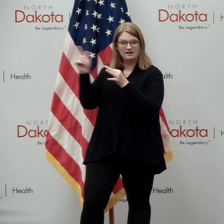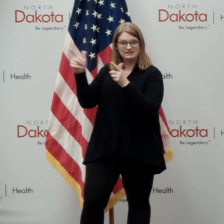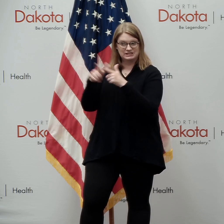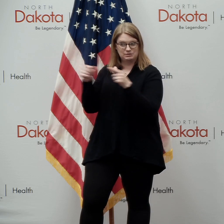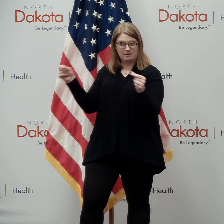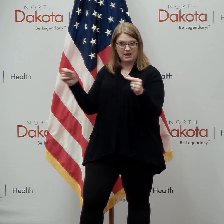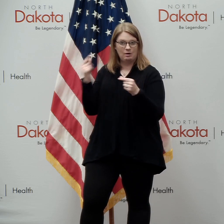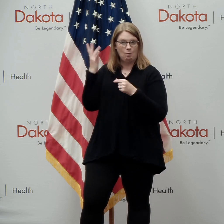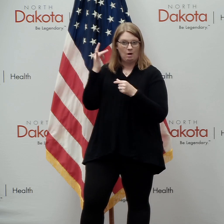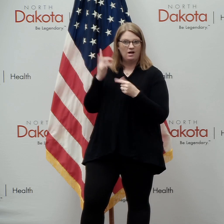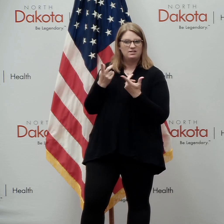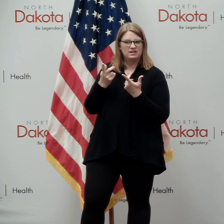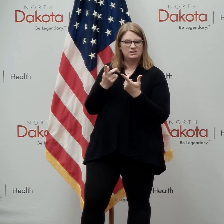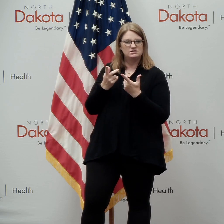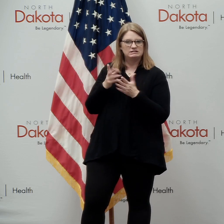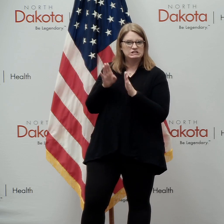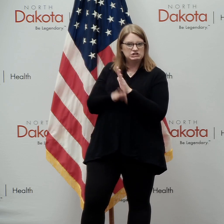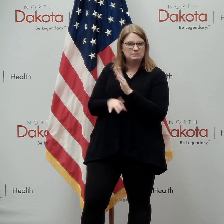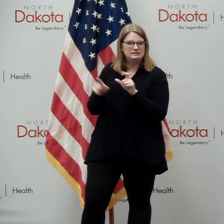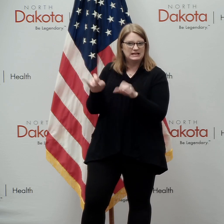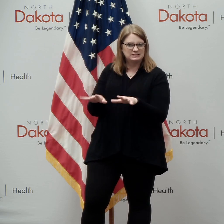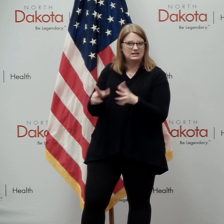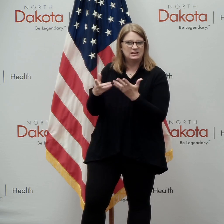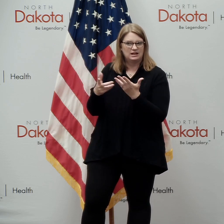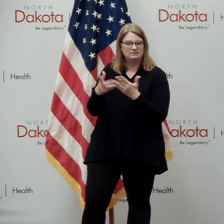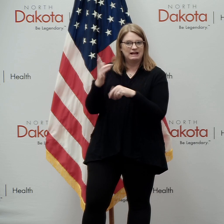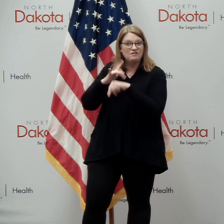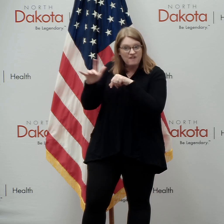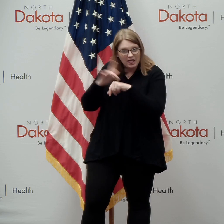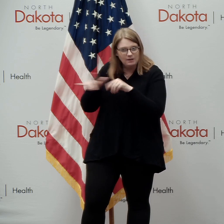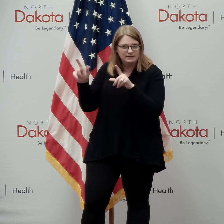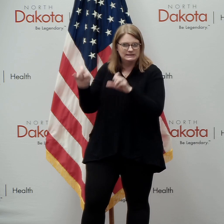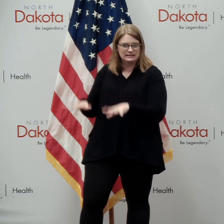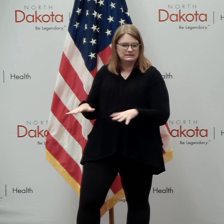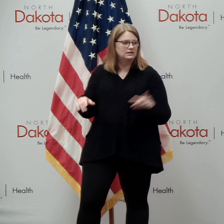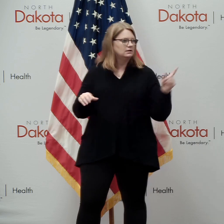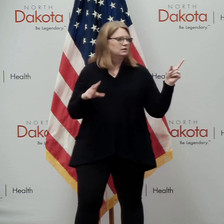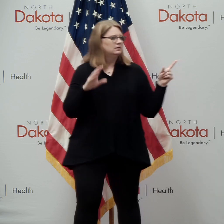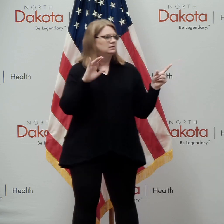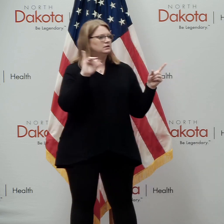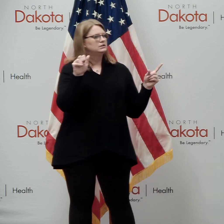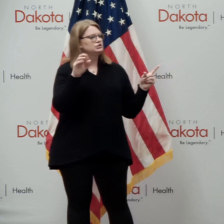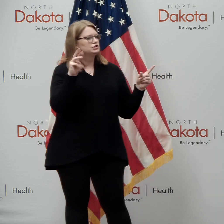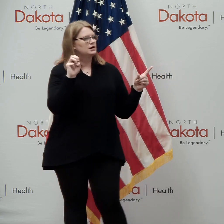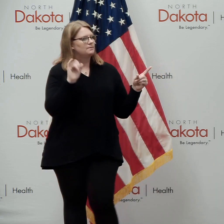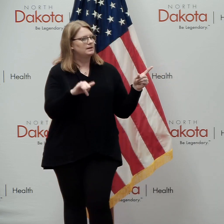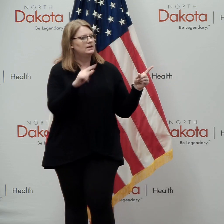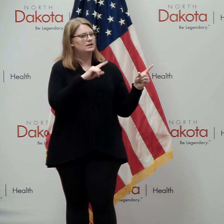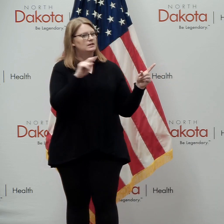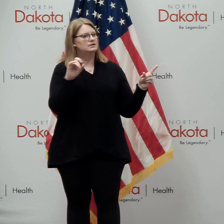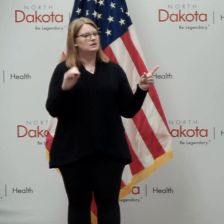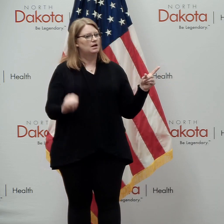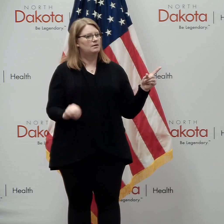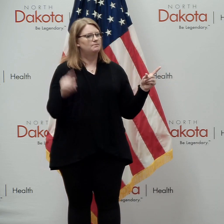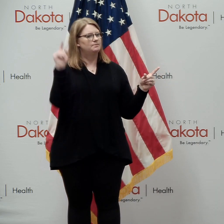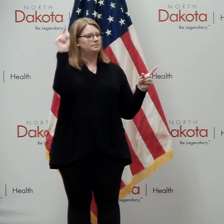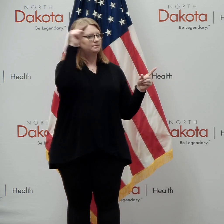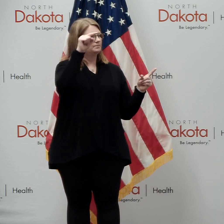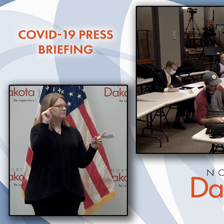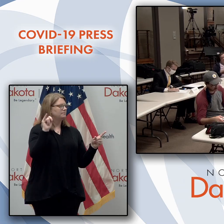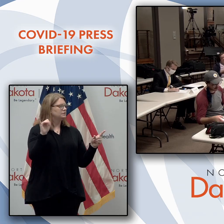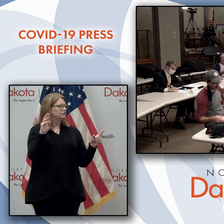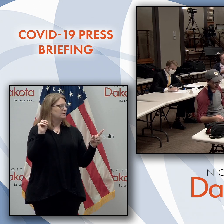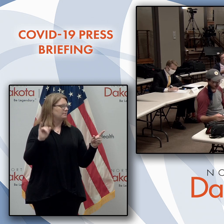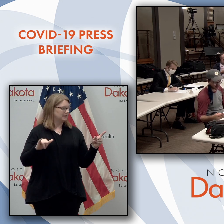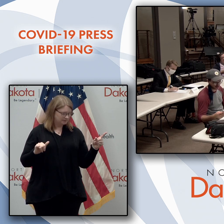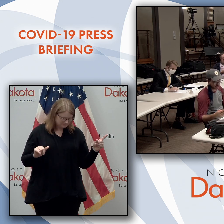prediction. But it'll be because of that, because of the widespread testing. Okay, Jeremy, and then Tom.